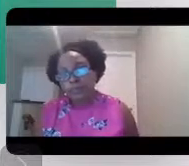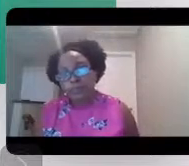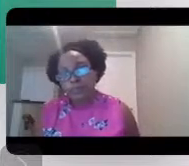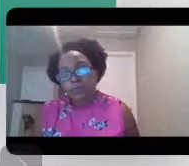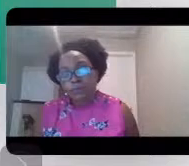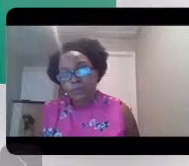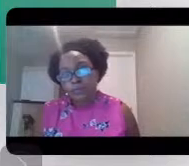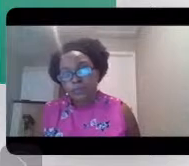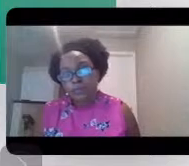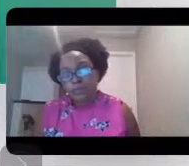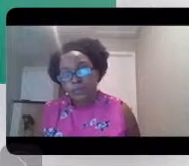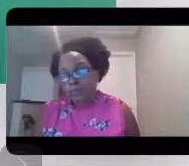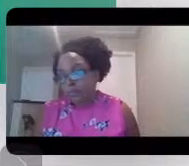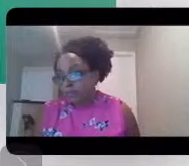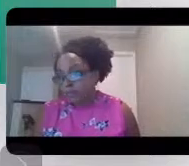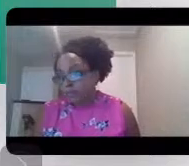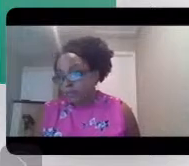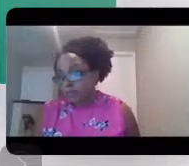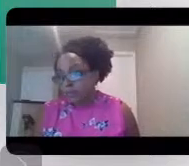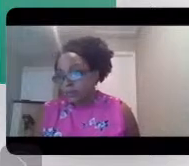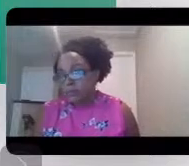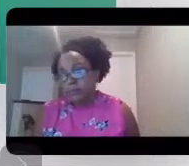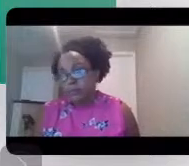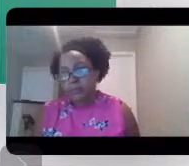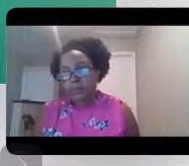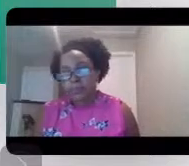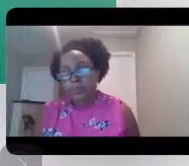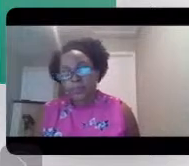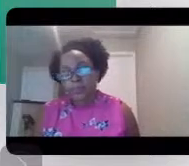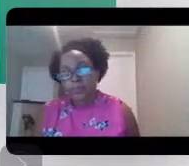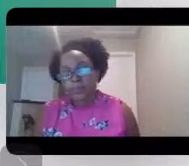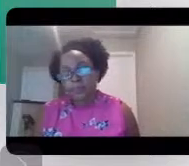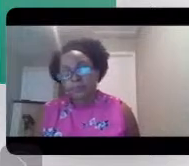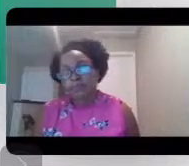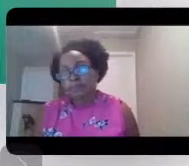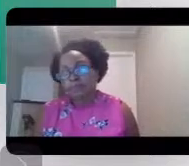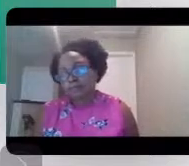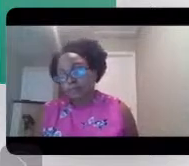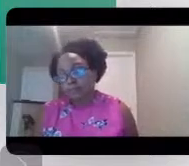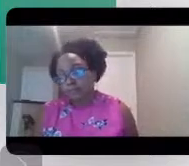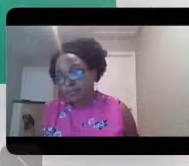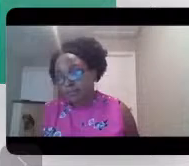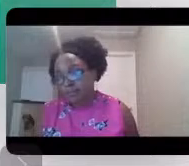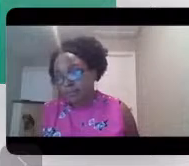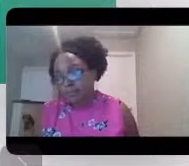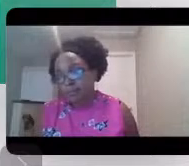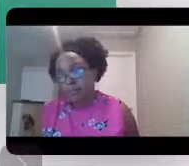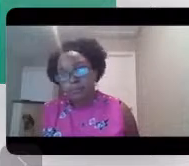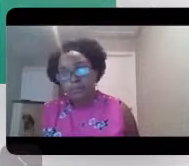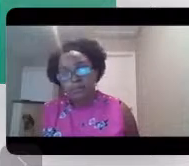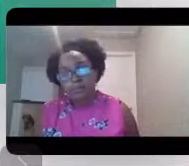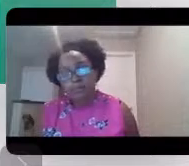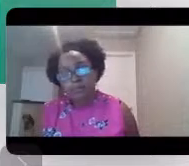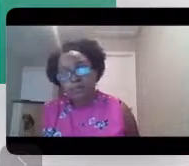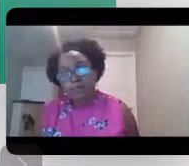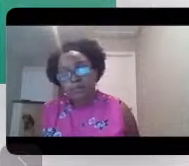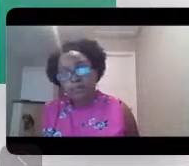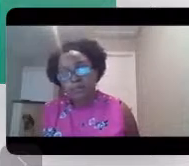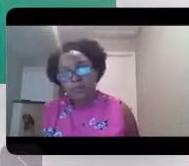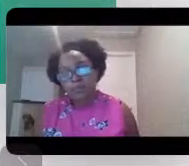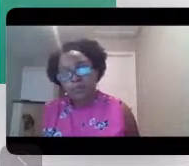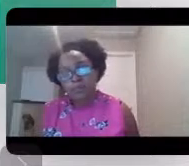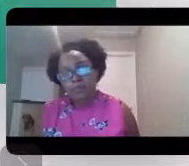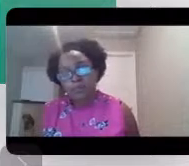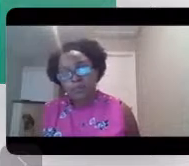the biggest why is really the quality of life that we can all have. And we want the best